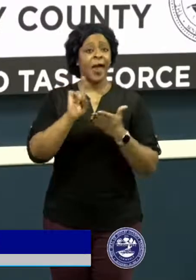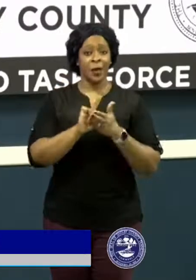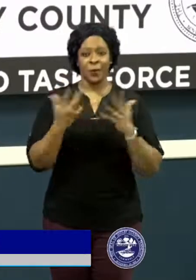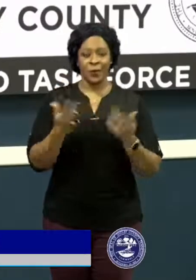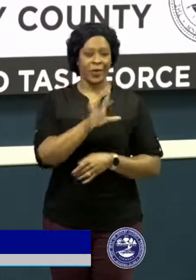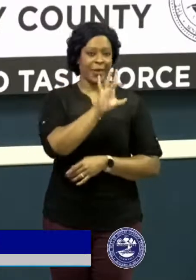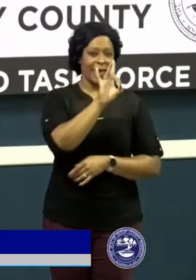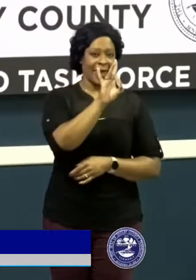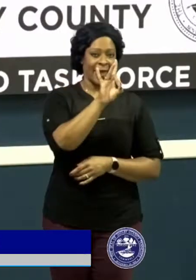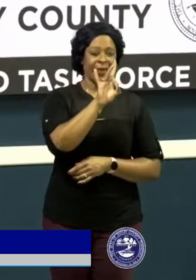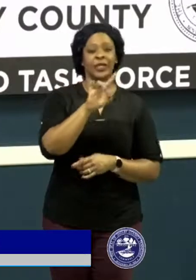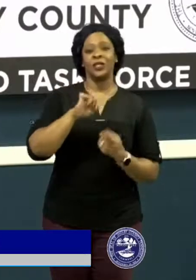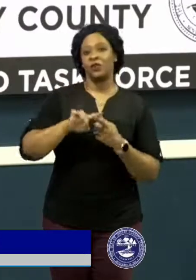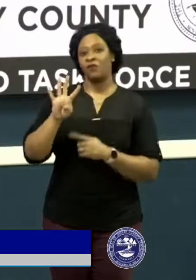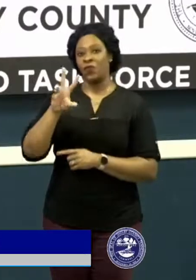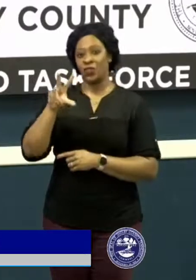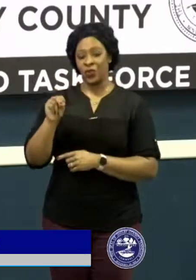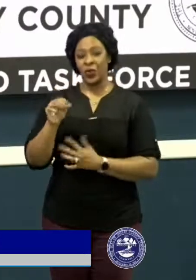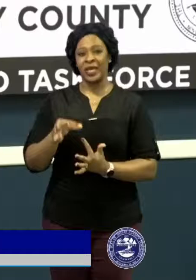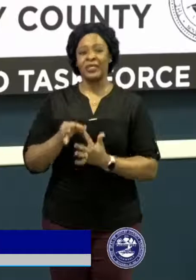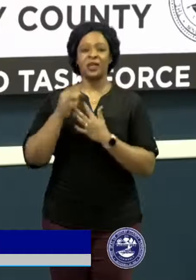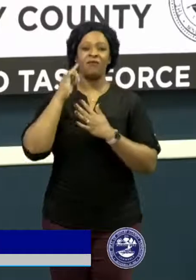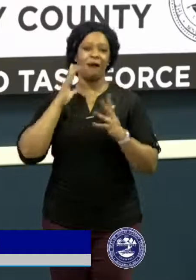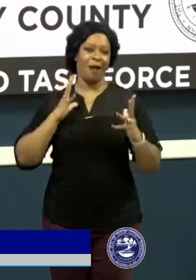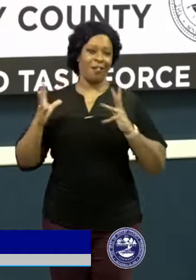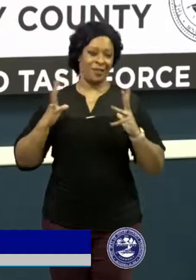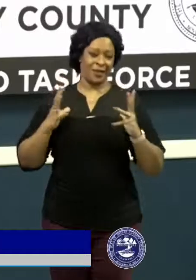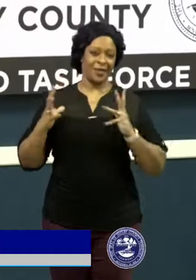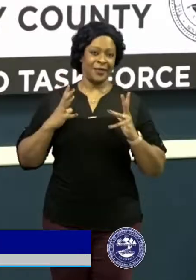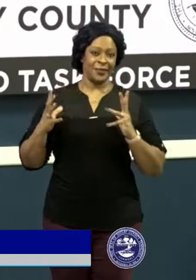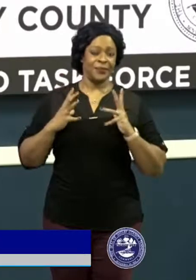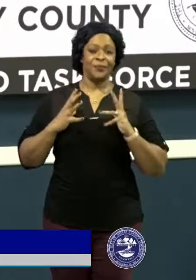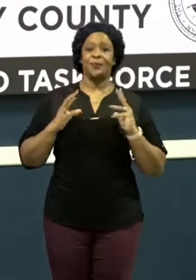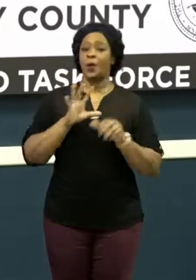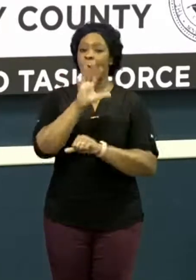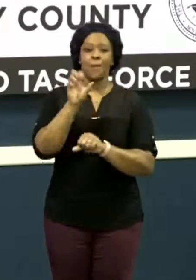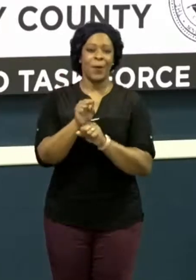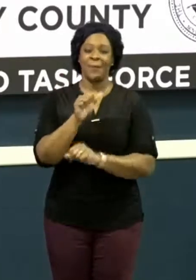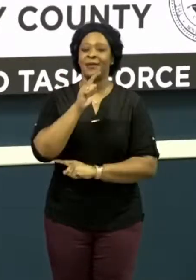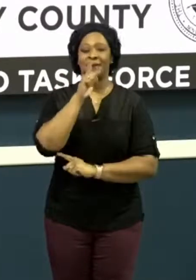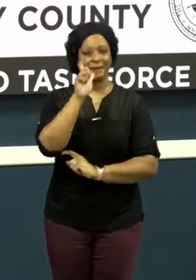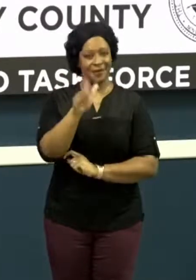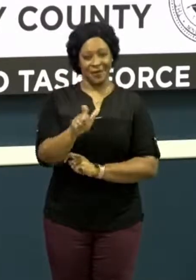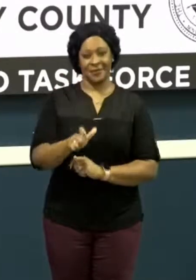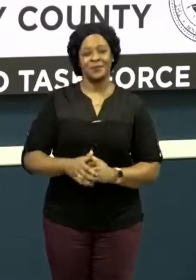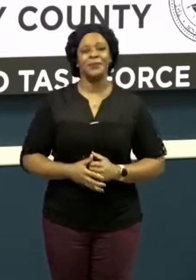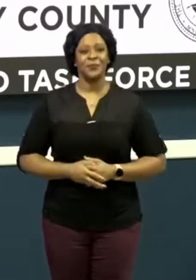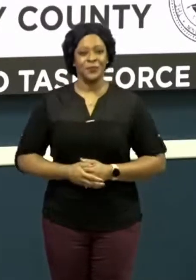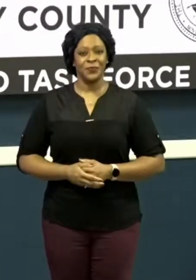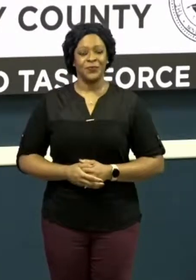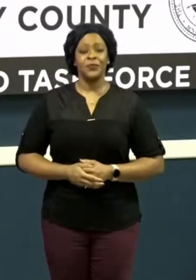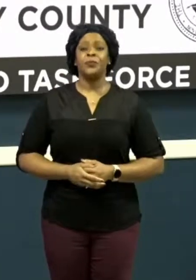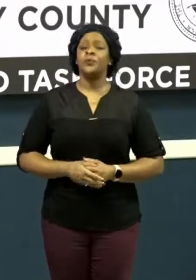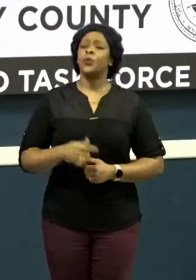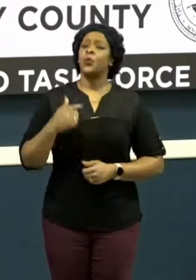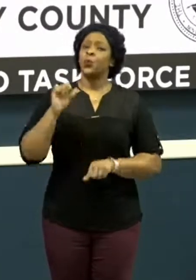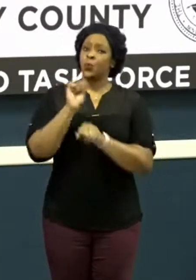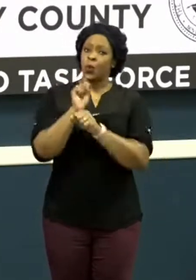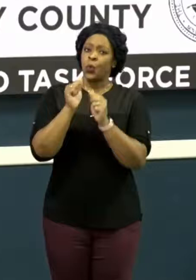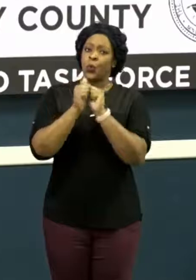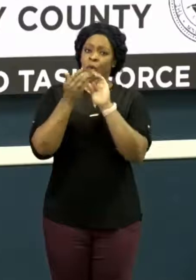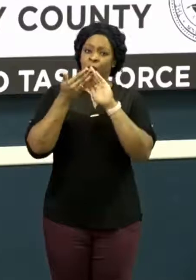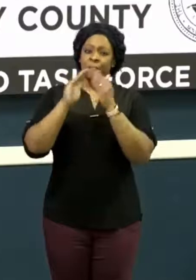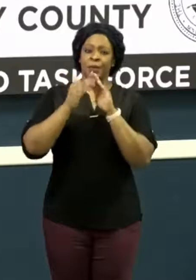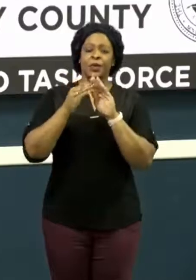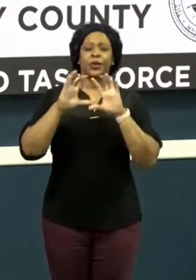to 4:30 p.m. except for official county holidays. No appointment is ever needed. We are also working with